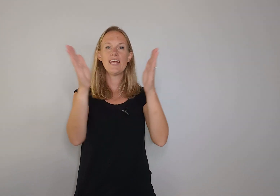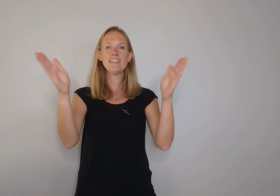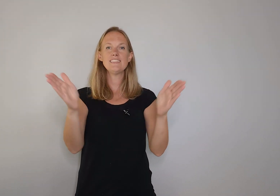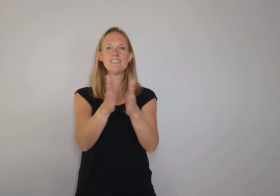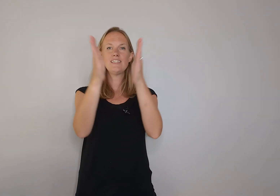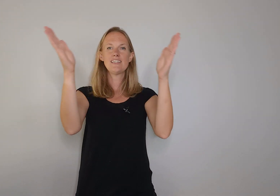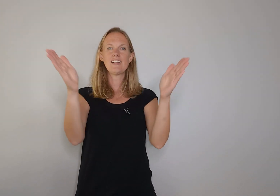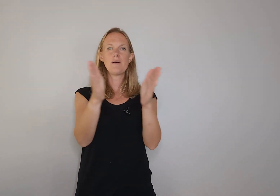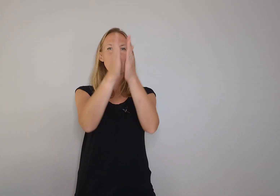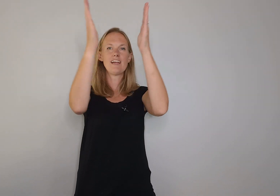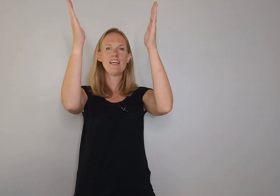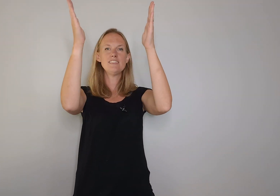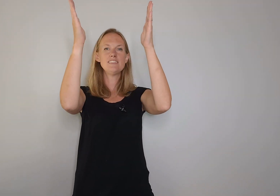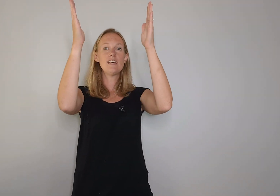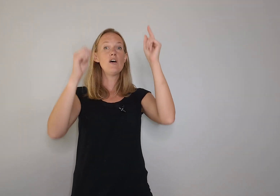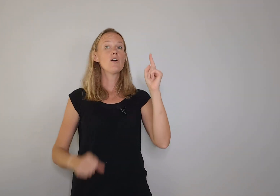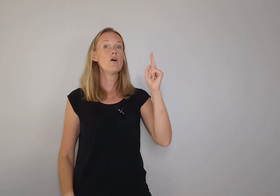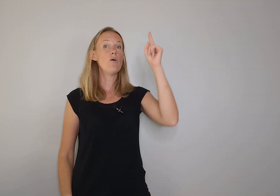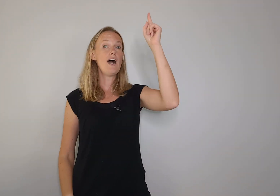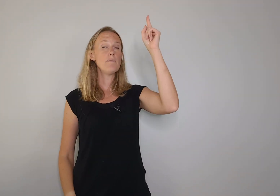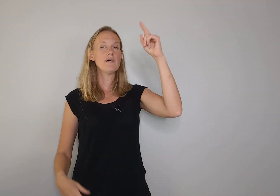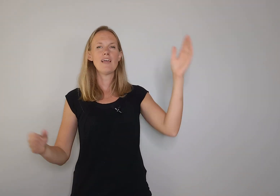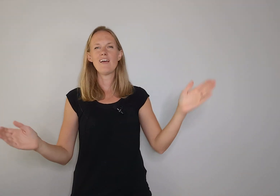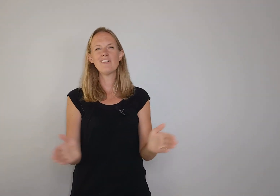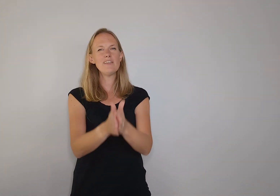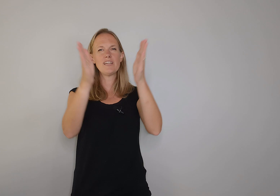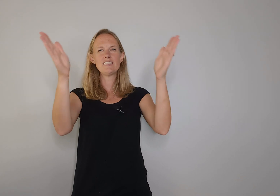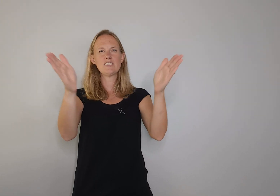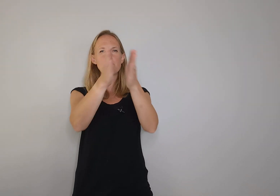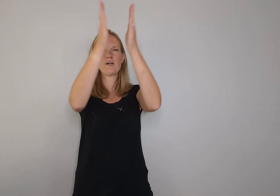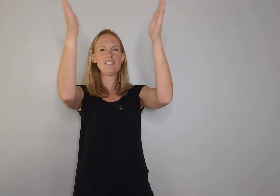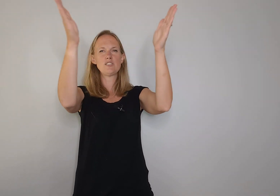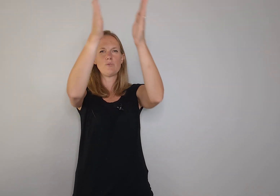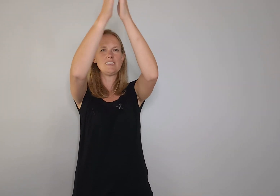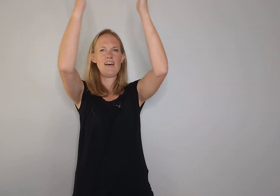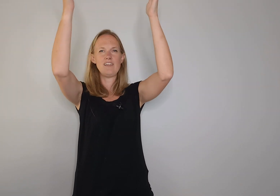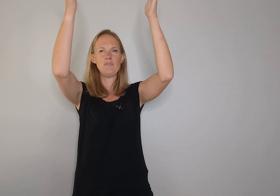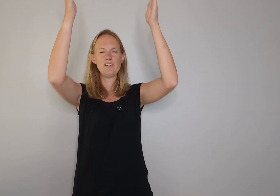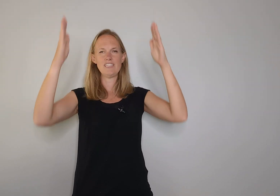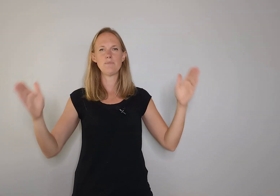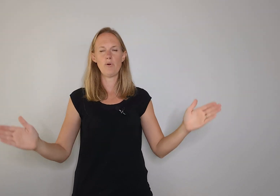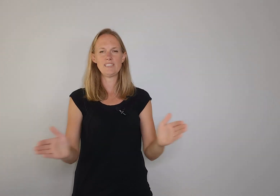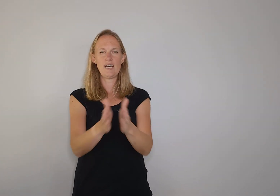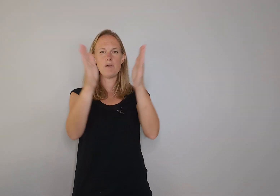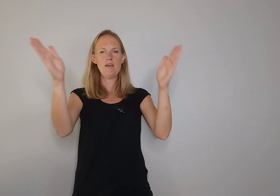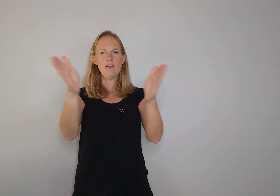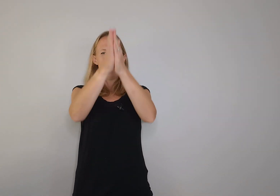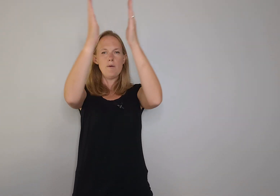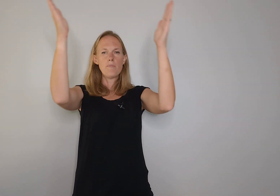praise, clapping our hands, go up. And really, we can just praise towards heaven. We don't need to point up.